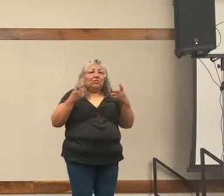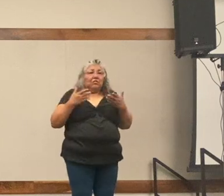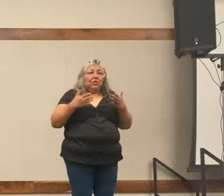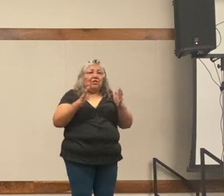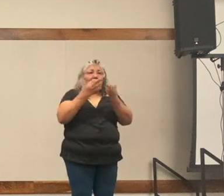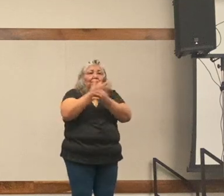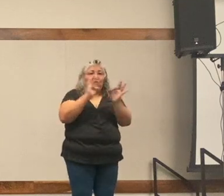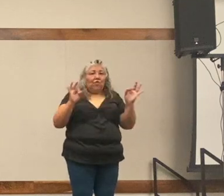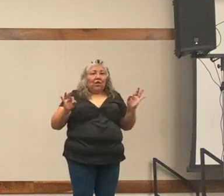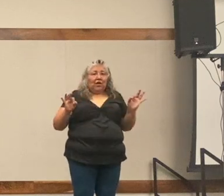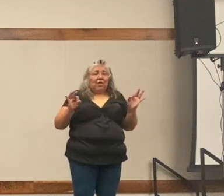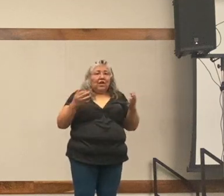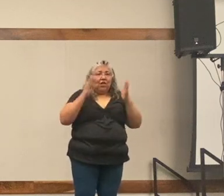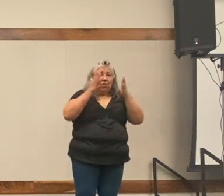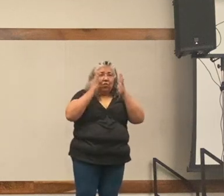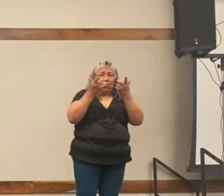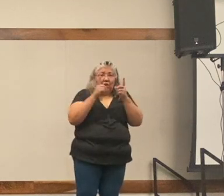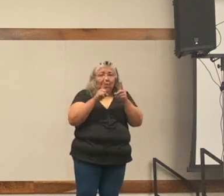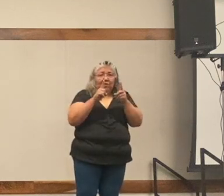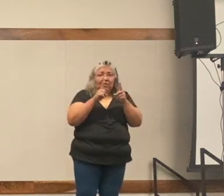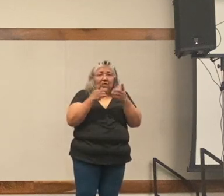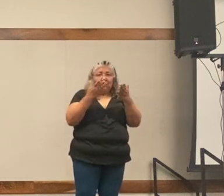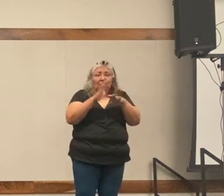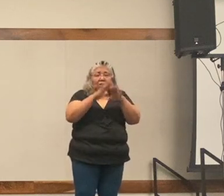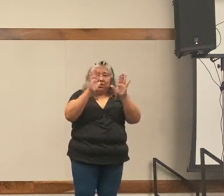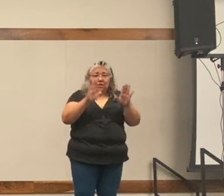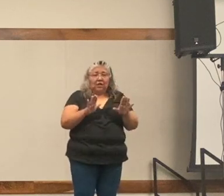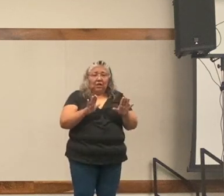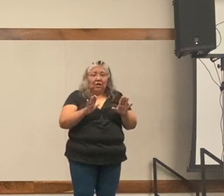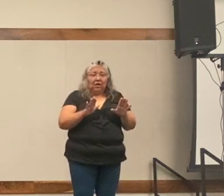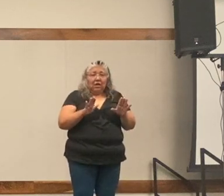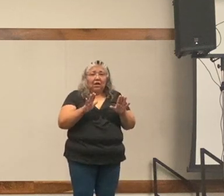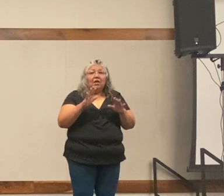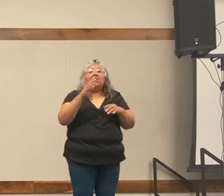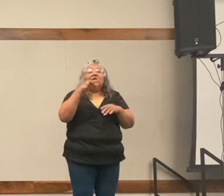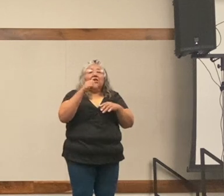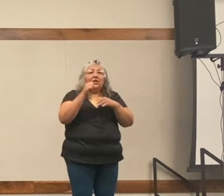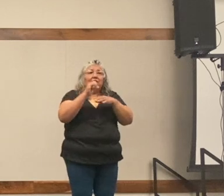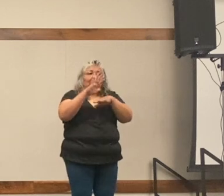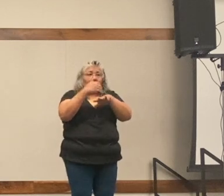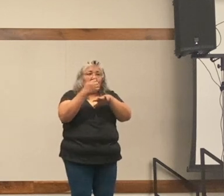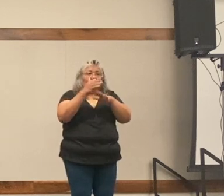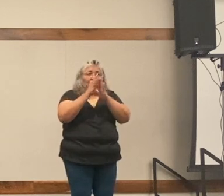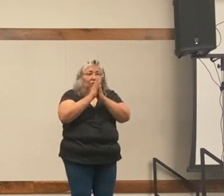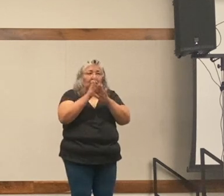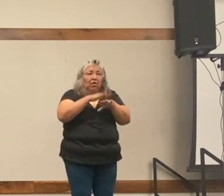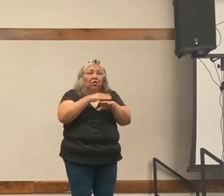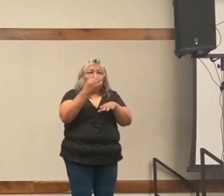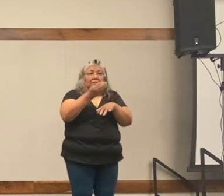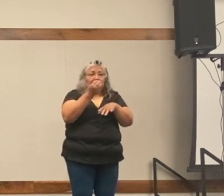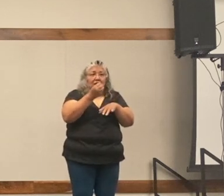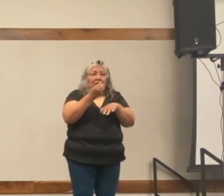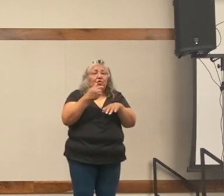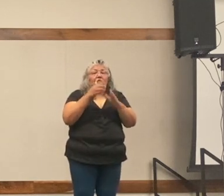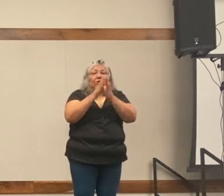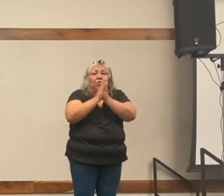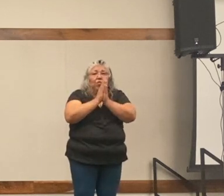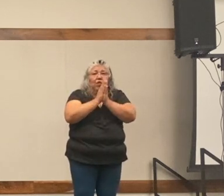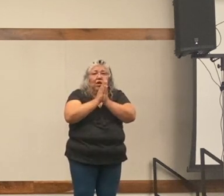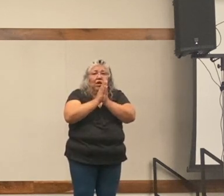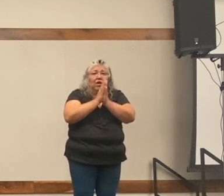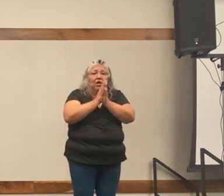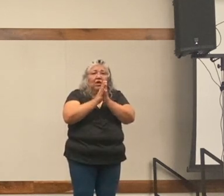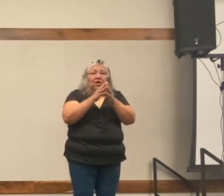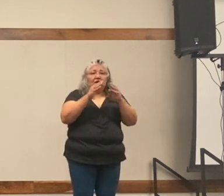free. And listen, what happens here on Sunday is birthed through prayer on Monday. So you have been prayed over, and you have been prayed